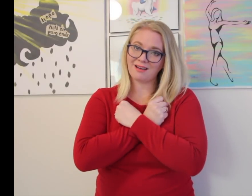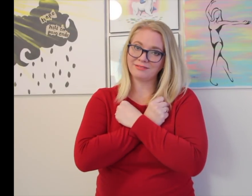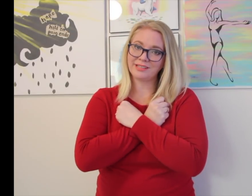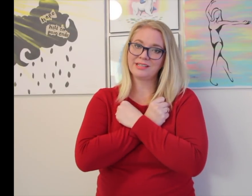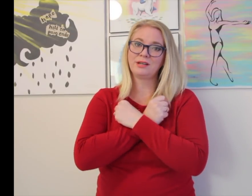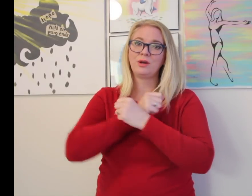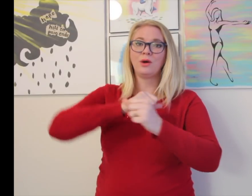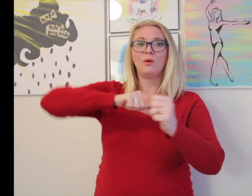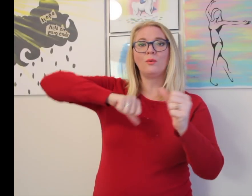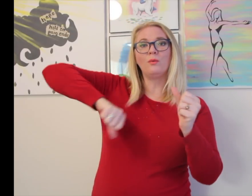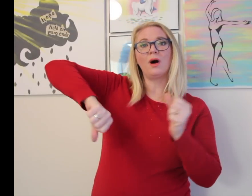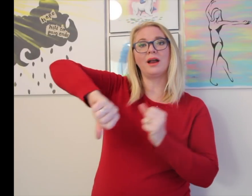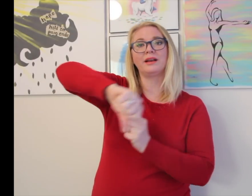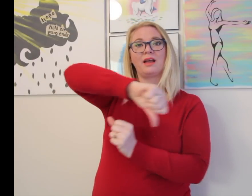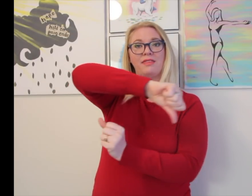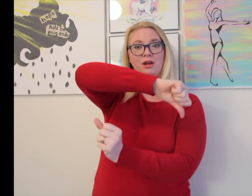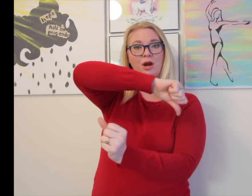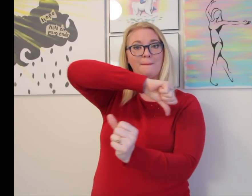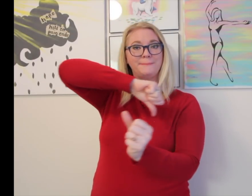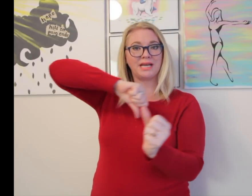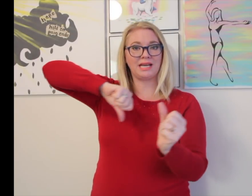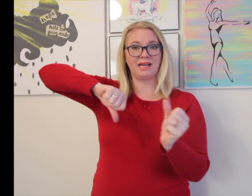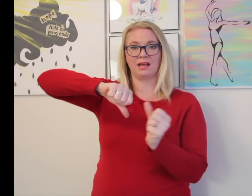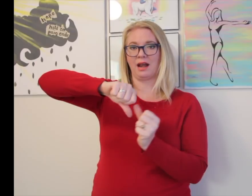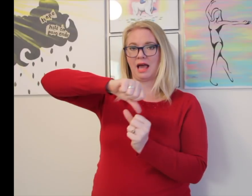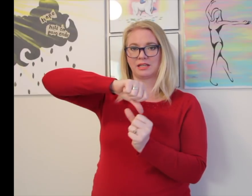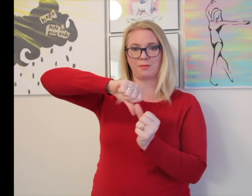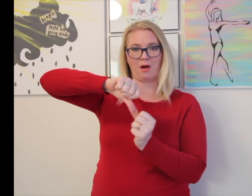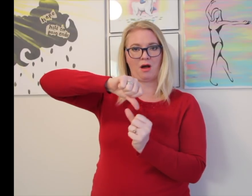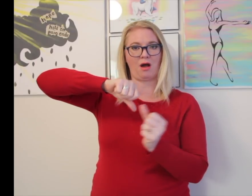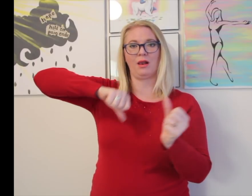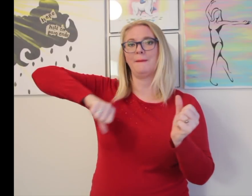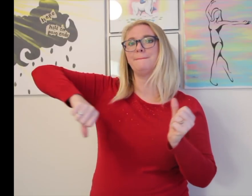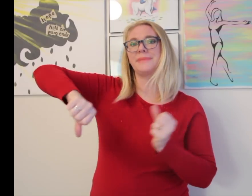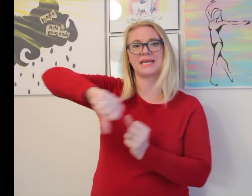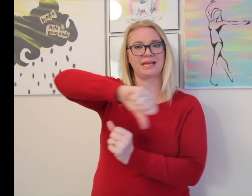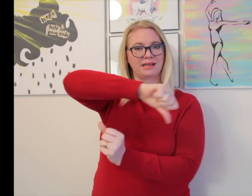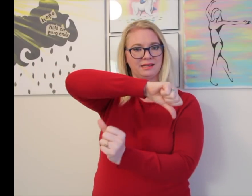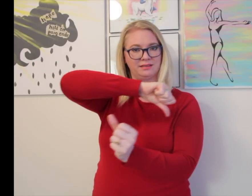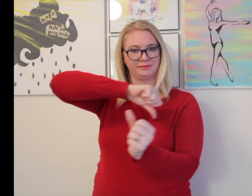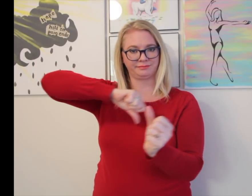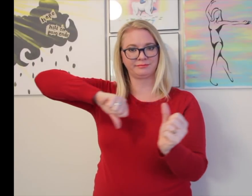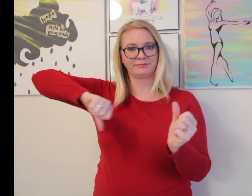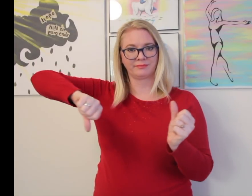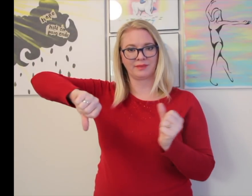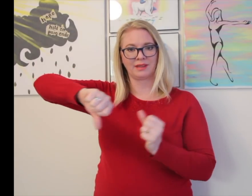love one another. Big, not small, big.